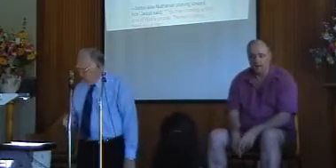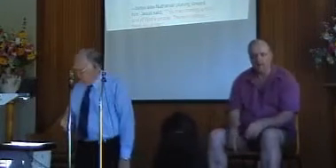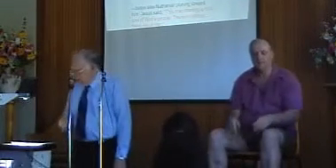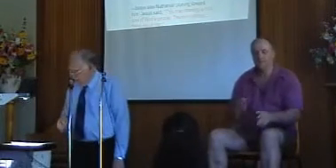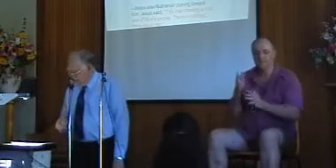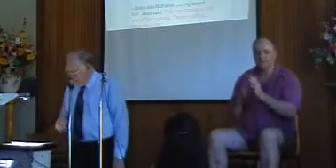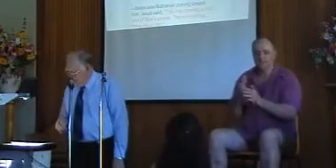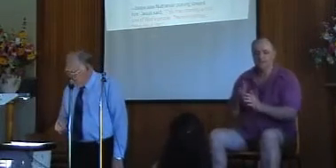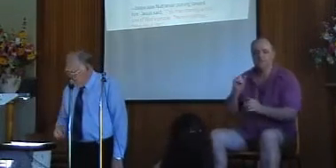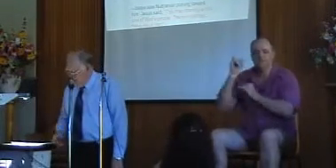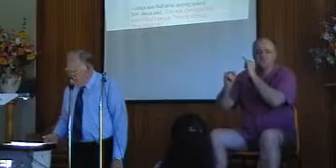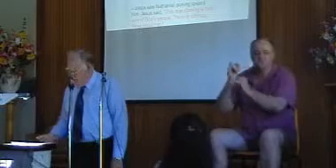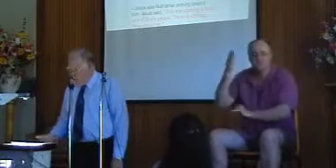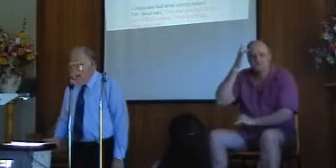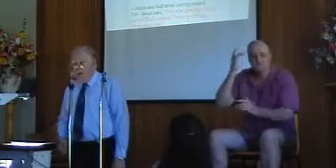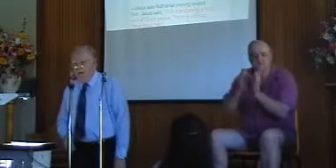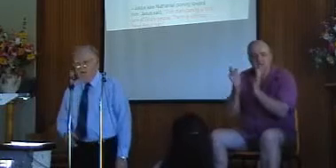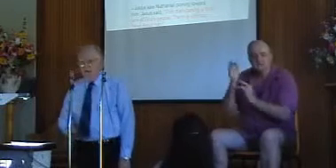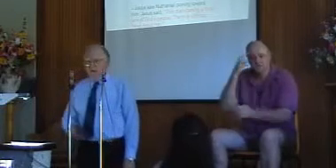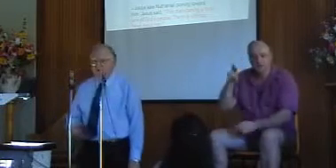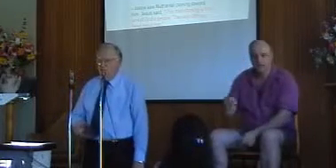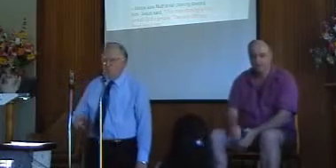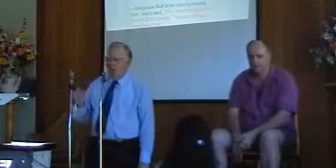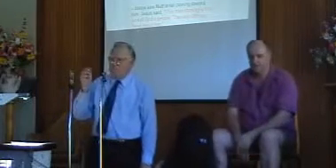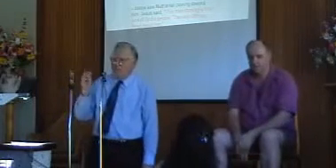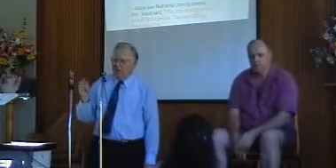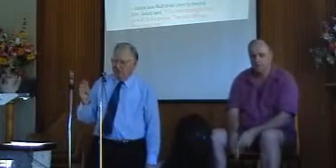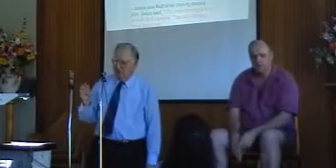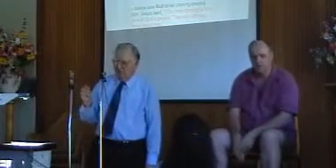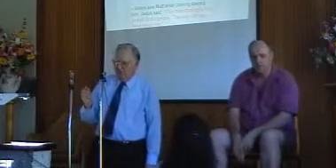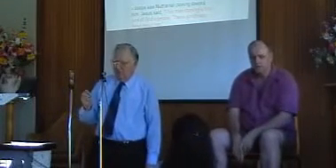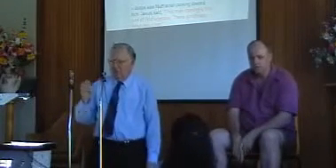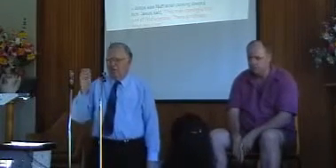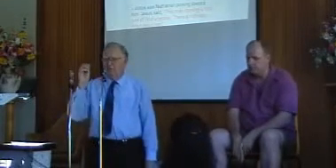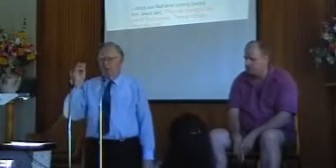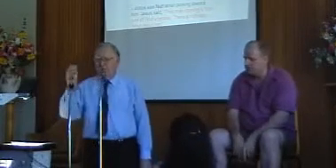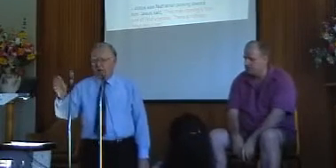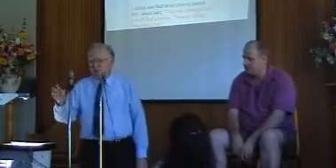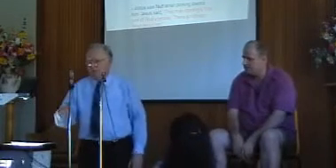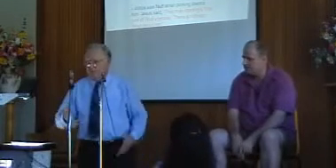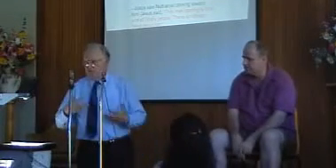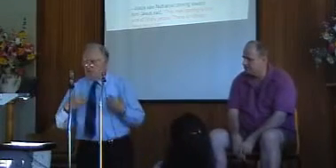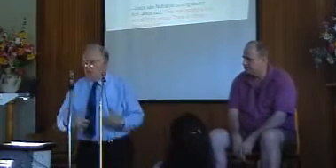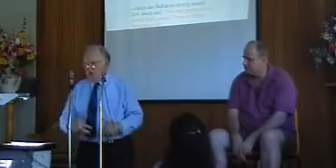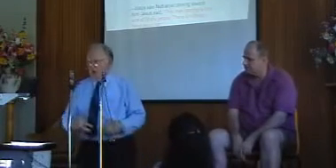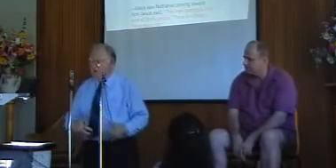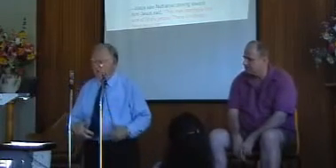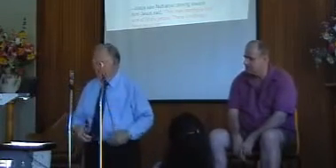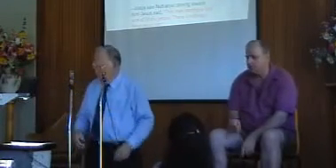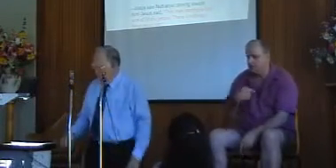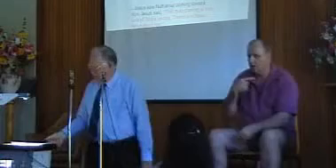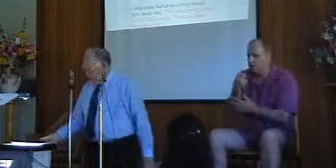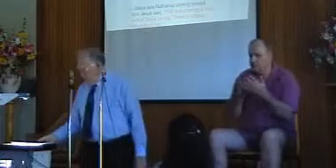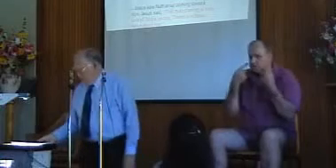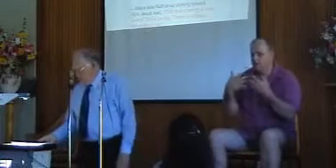one of God's people. There is nothing false about him. Trust him, sincere."